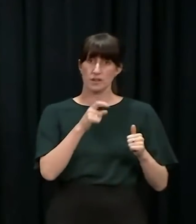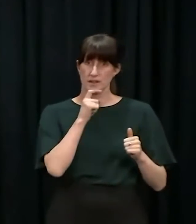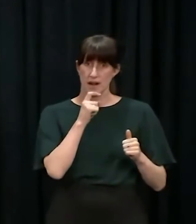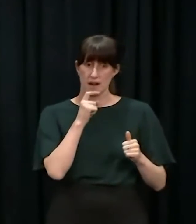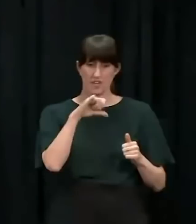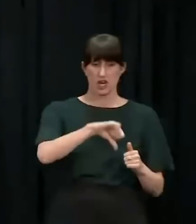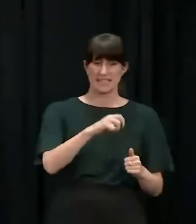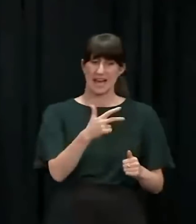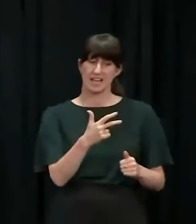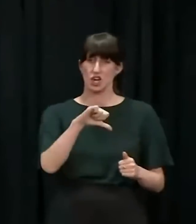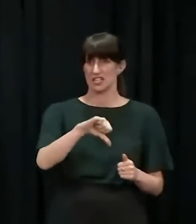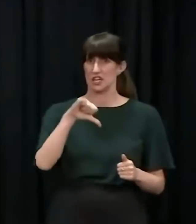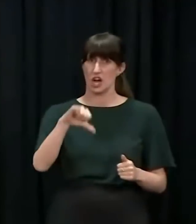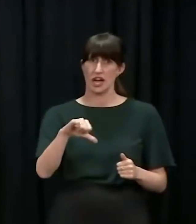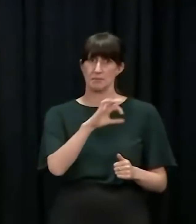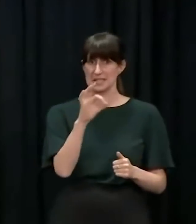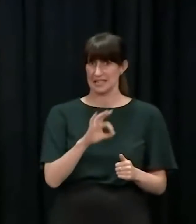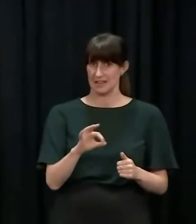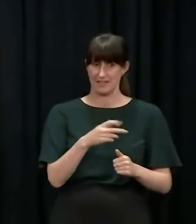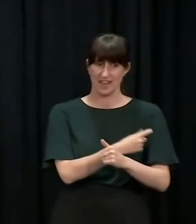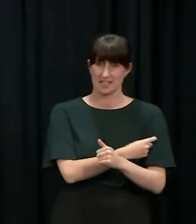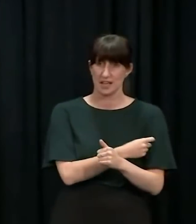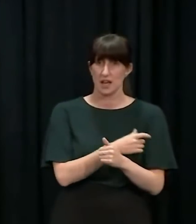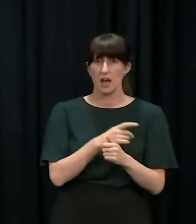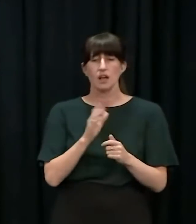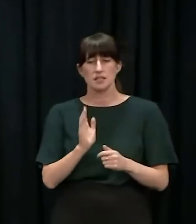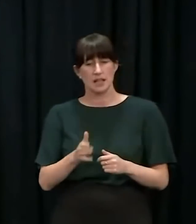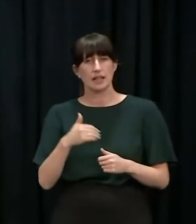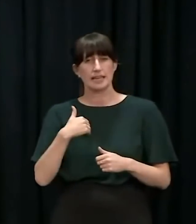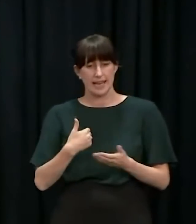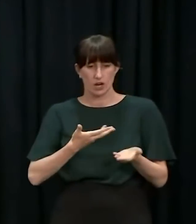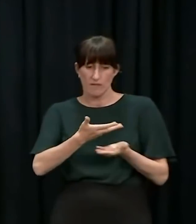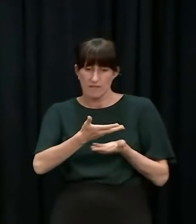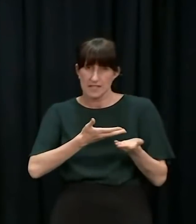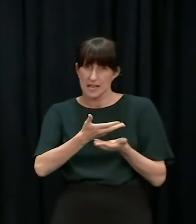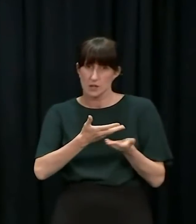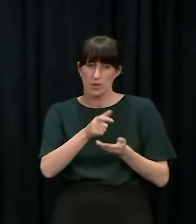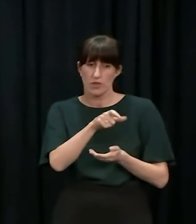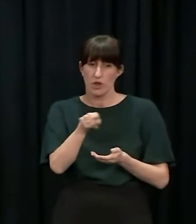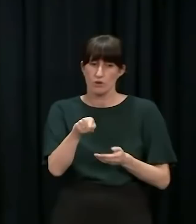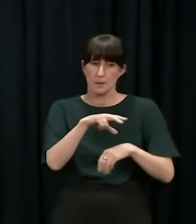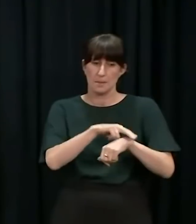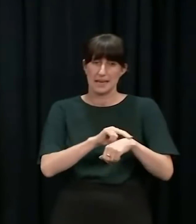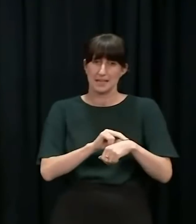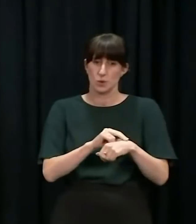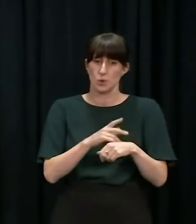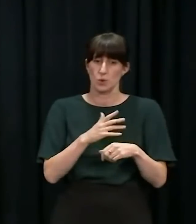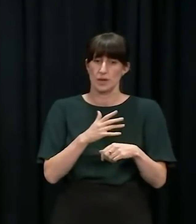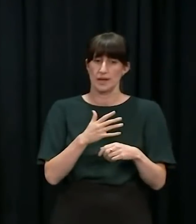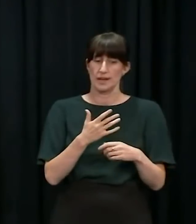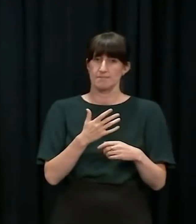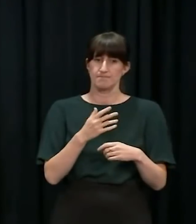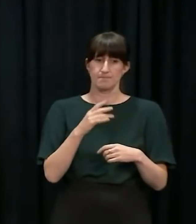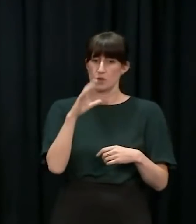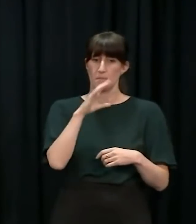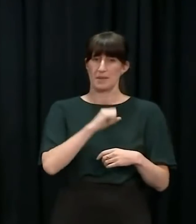those, and there do need to be ongoing conversations with those police staff who are affected by this mandate, but I'm confident,